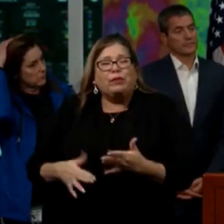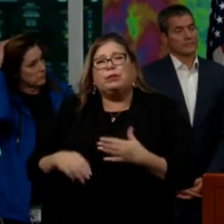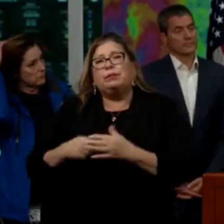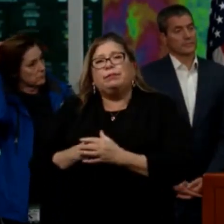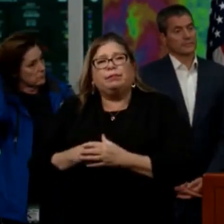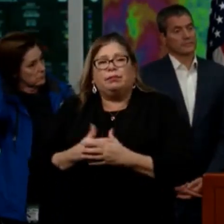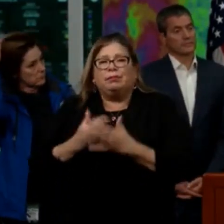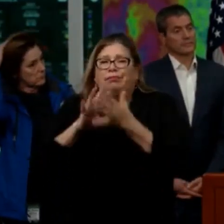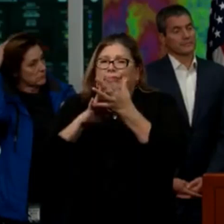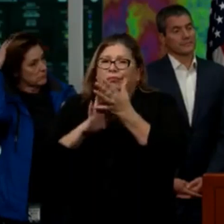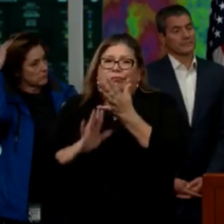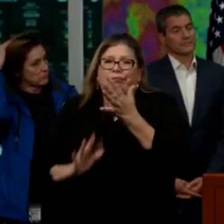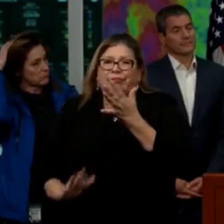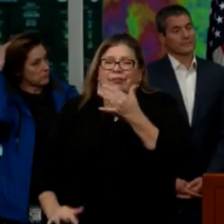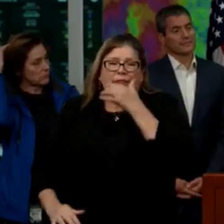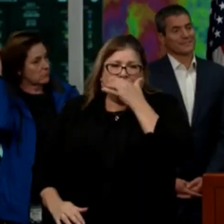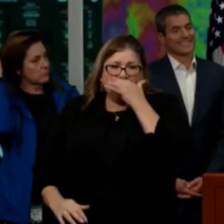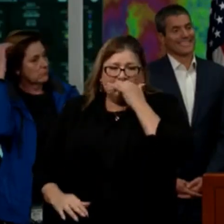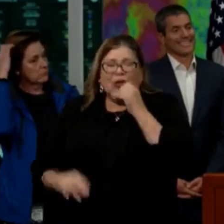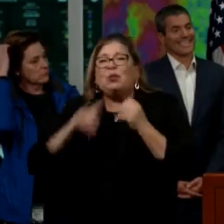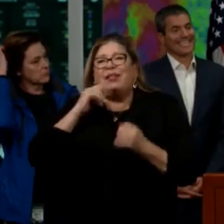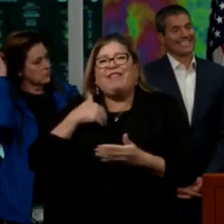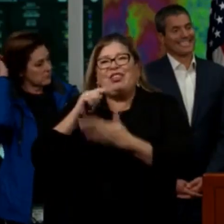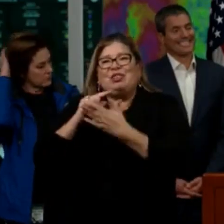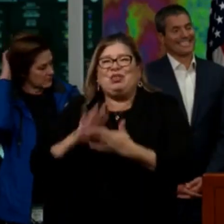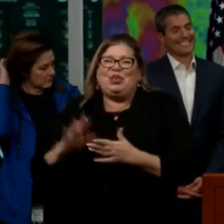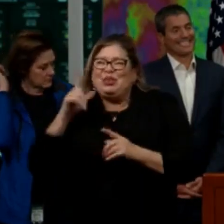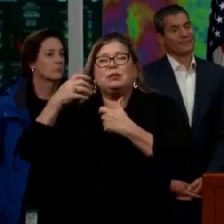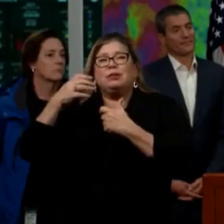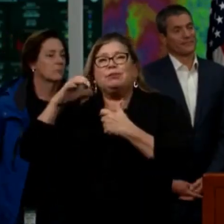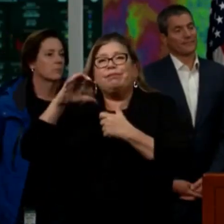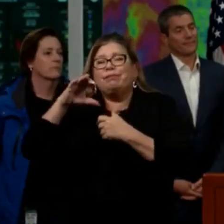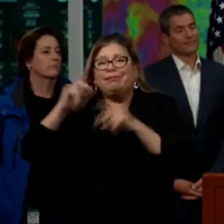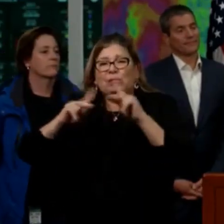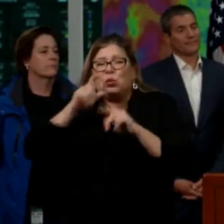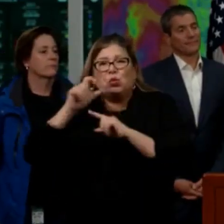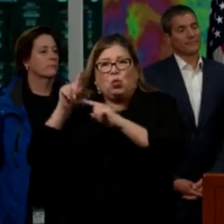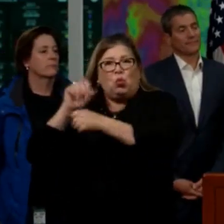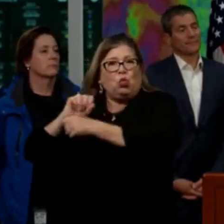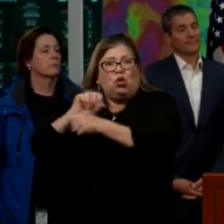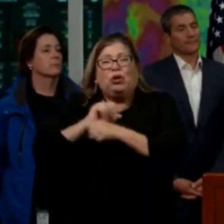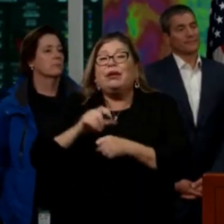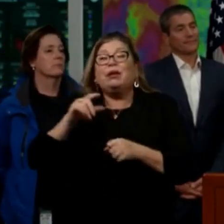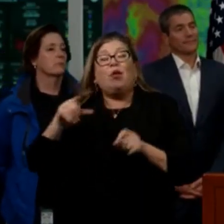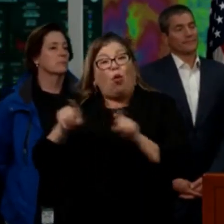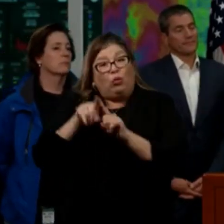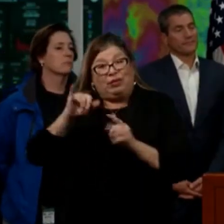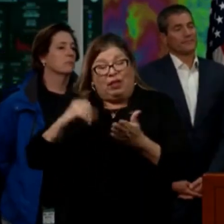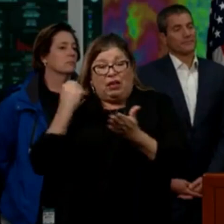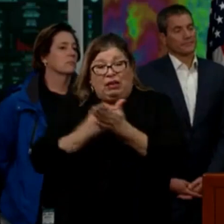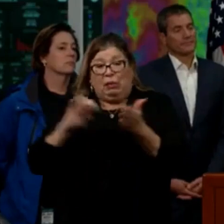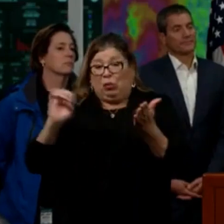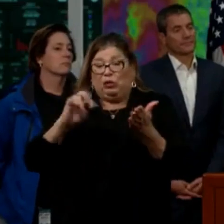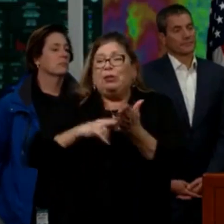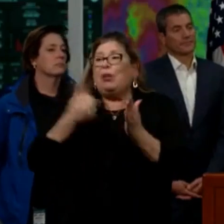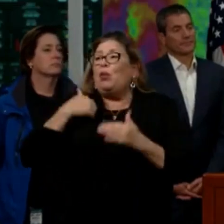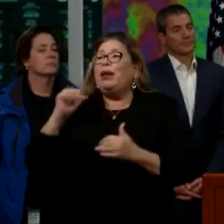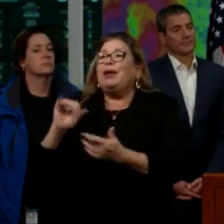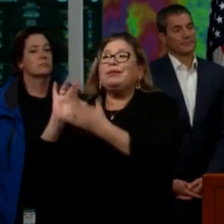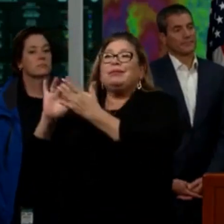Gosh, I should have my attorney come up here and specifically tell you. Allows out-of-state resources to come into the